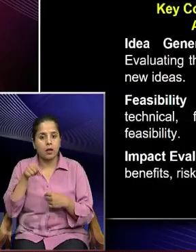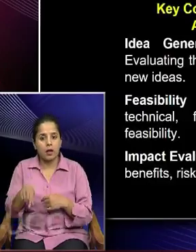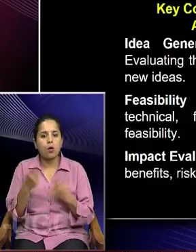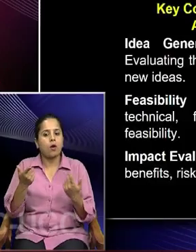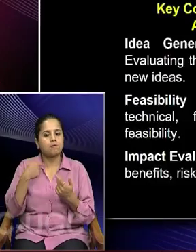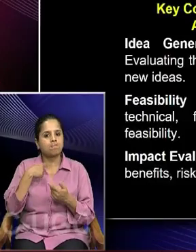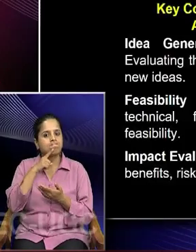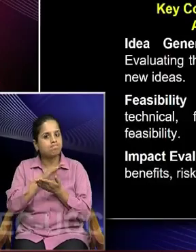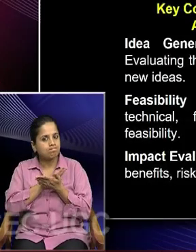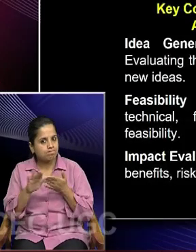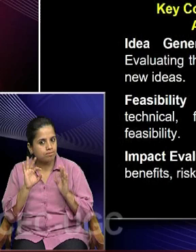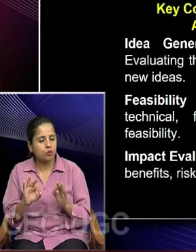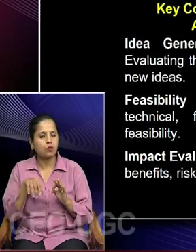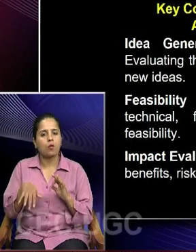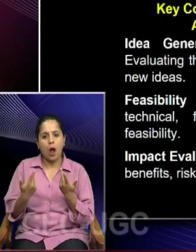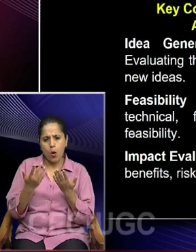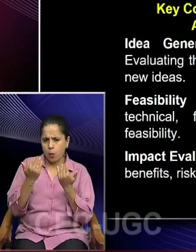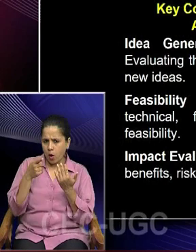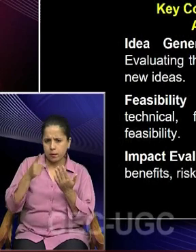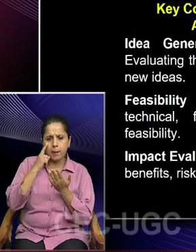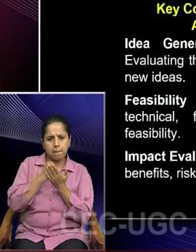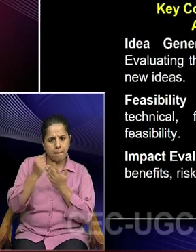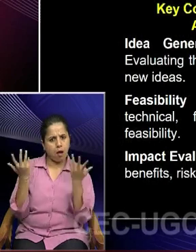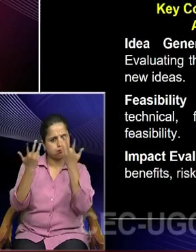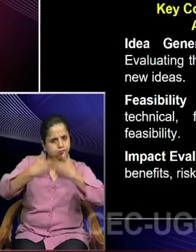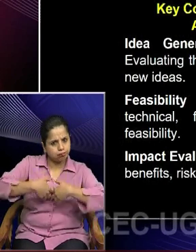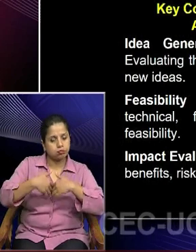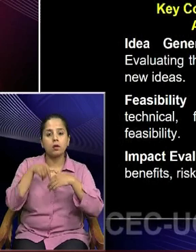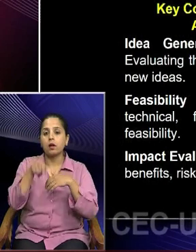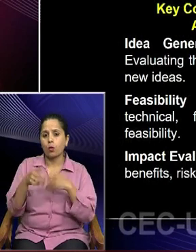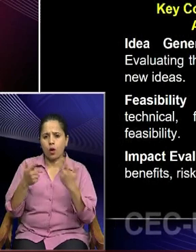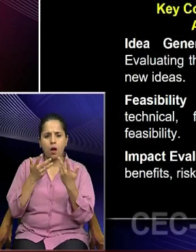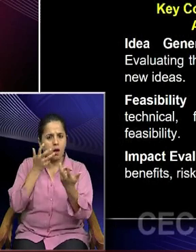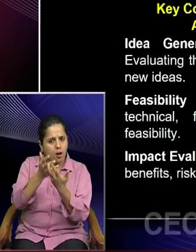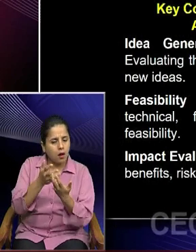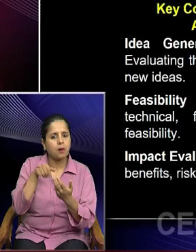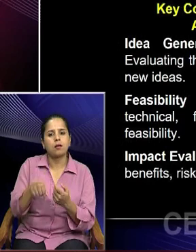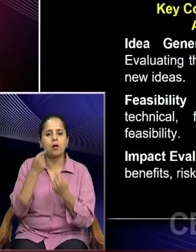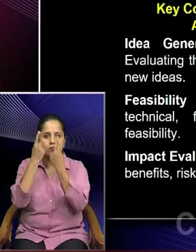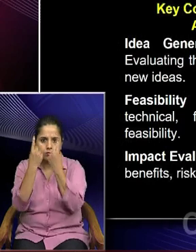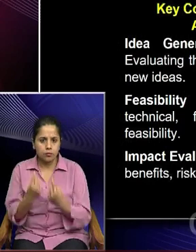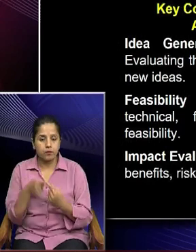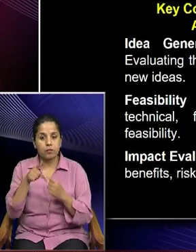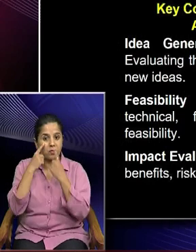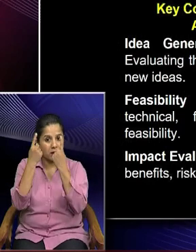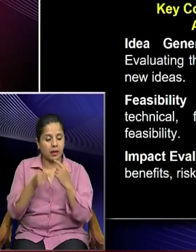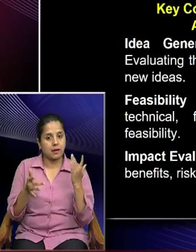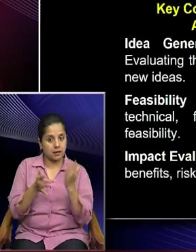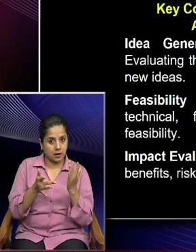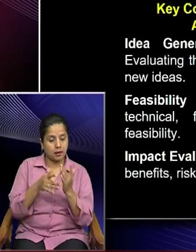novelty and the practicality of the new ideas. The feasibility analysis, assessing the